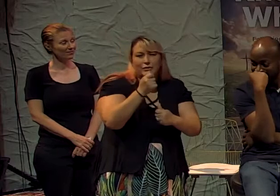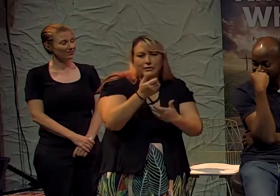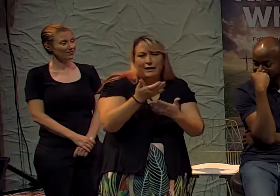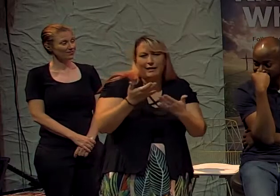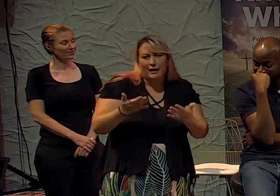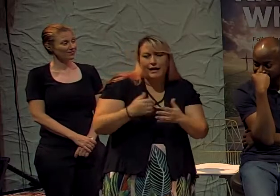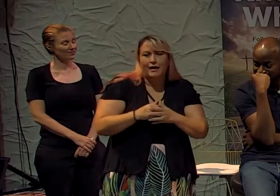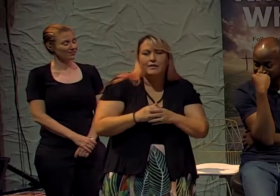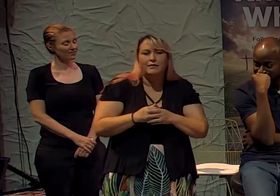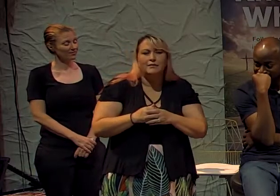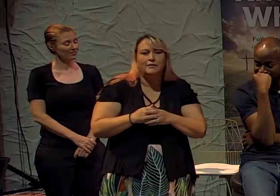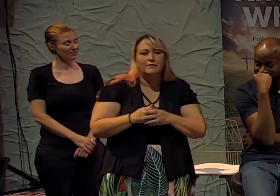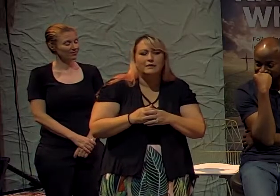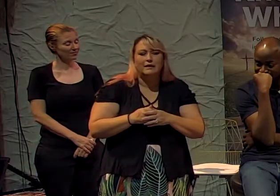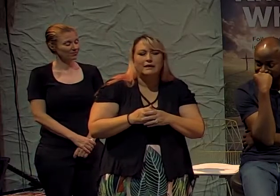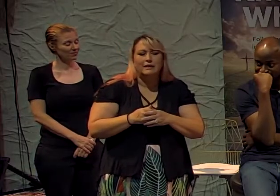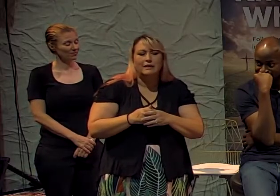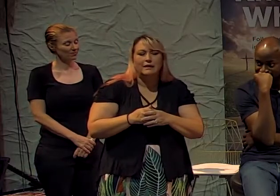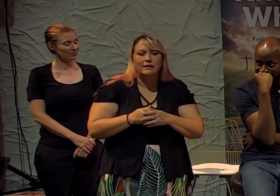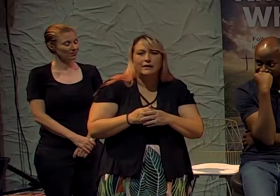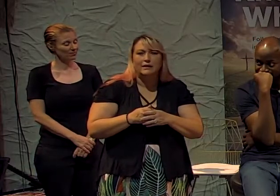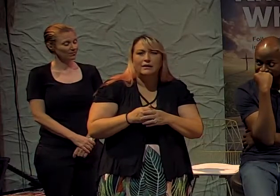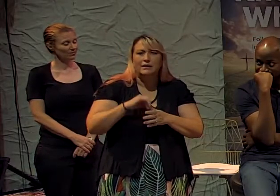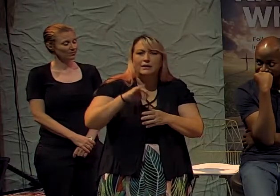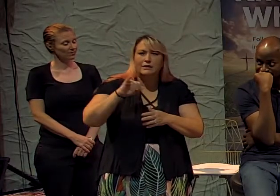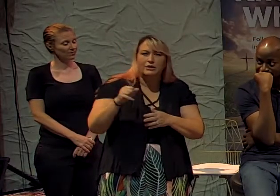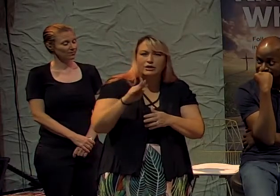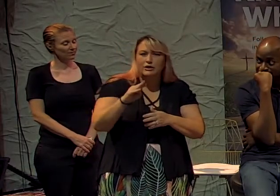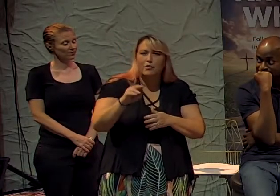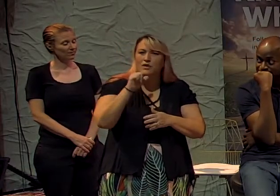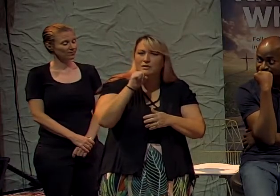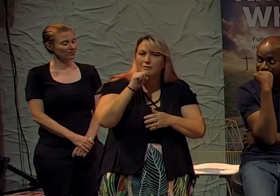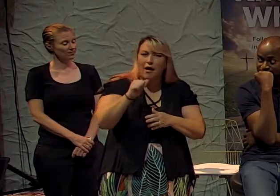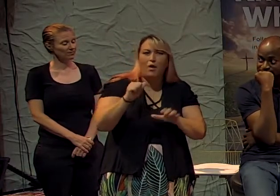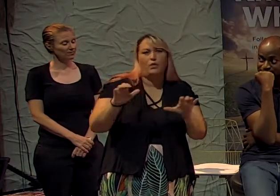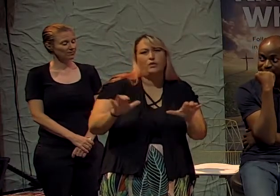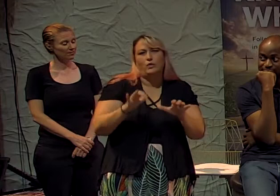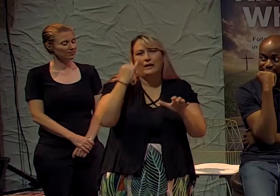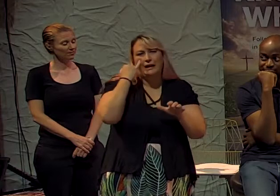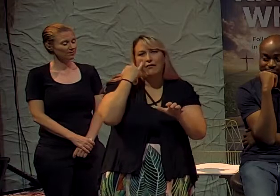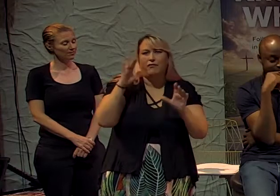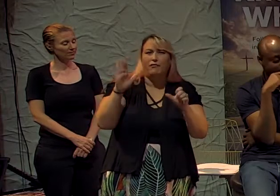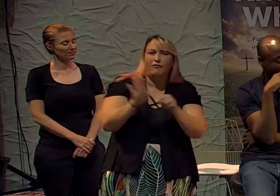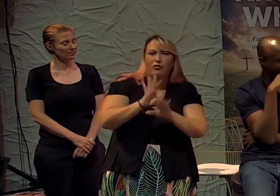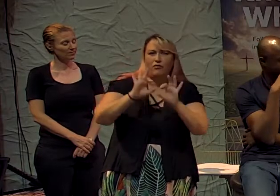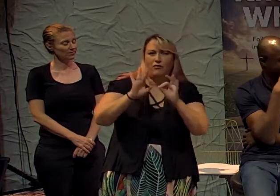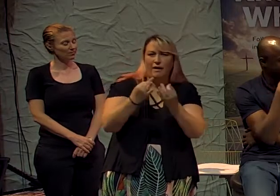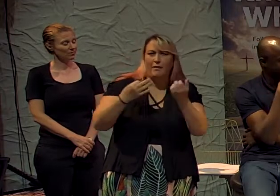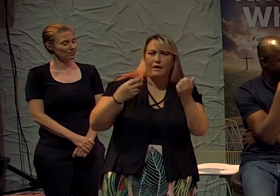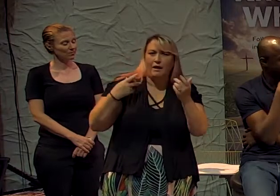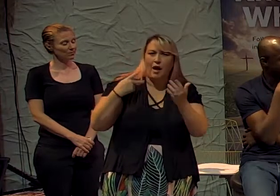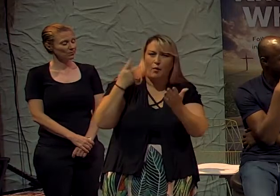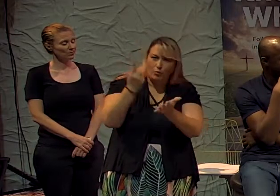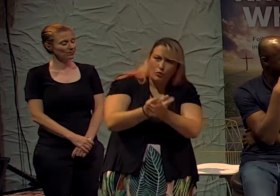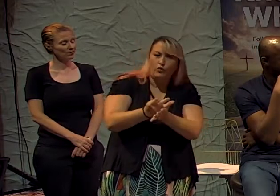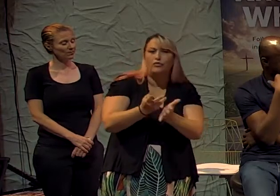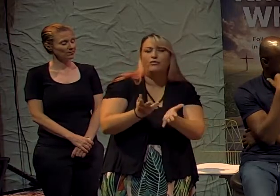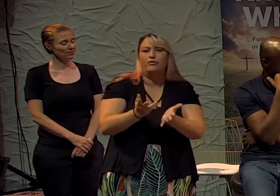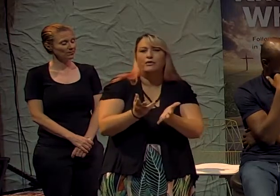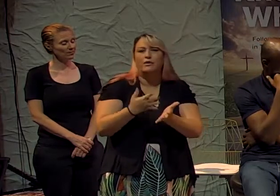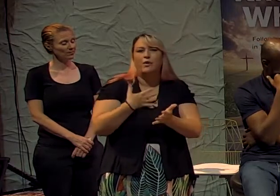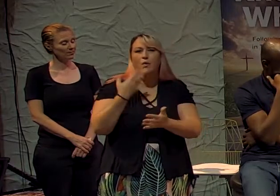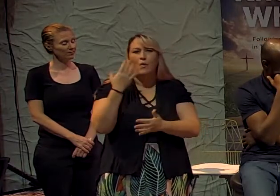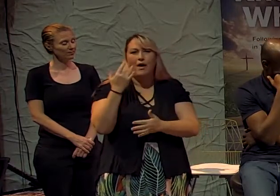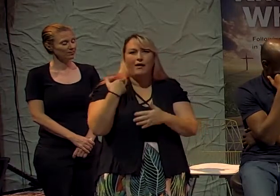was not going to do it without the entire family's approval. And it was kind of a cool thing because each